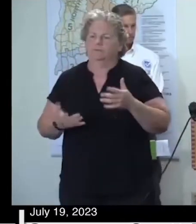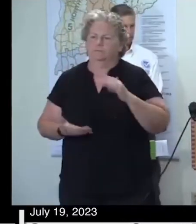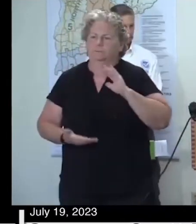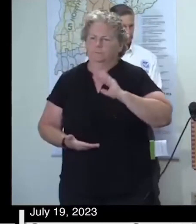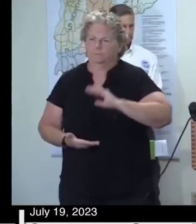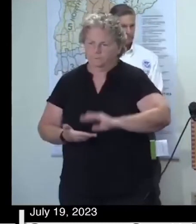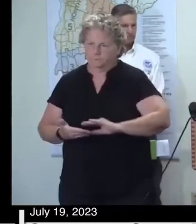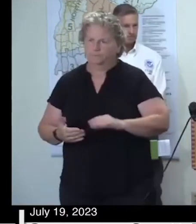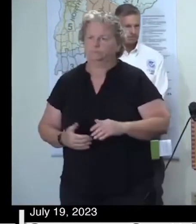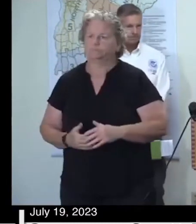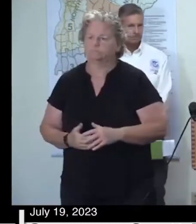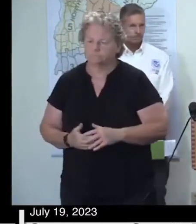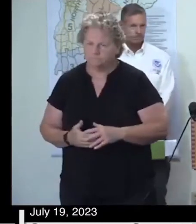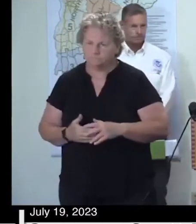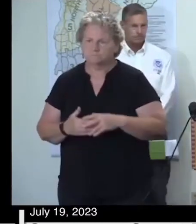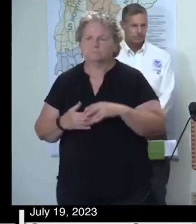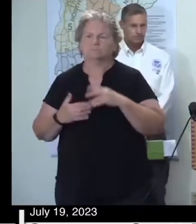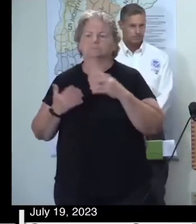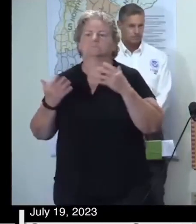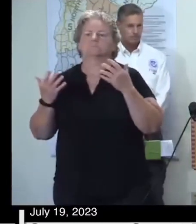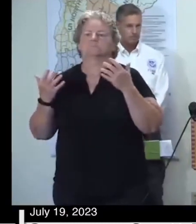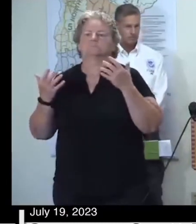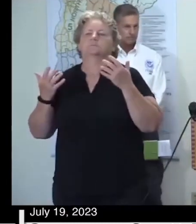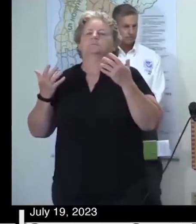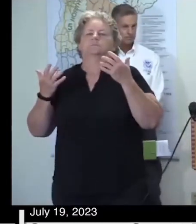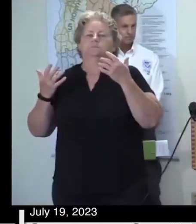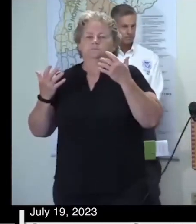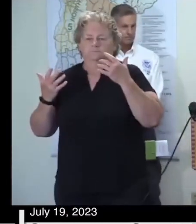can linger long after rebuilding has started.